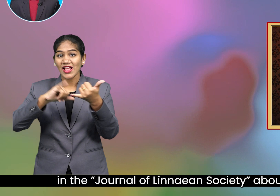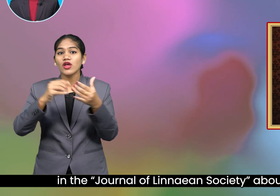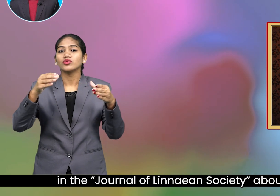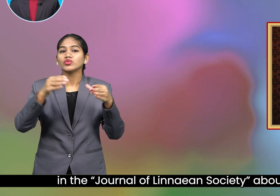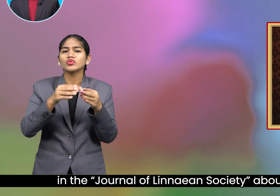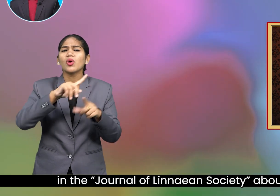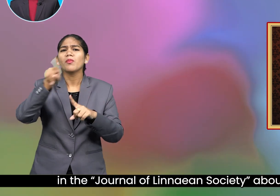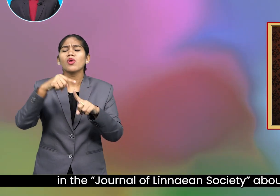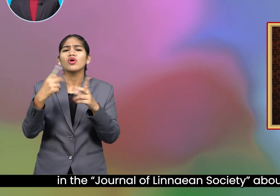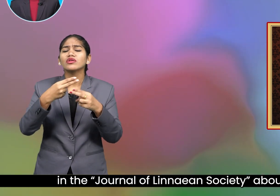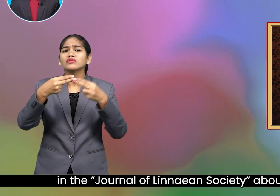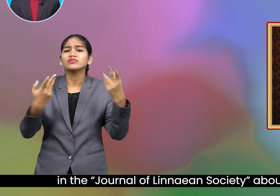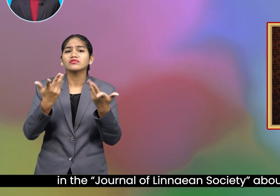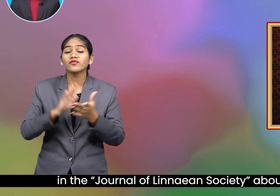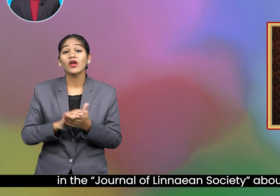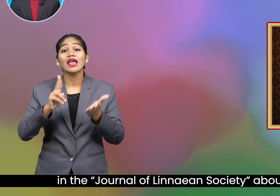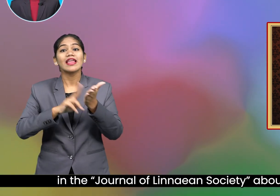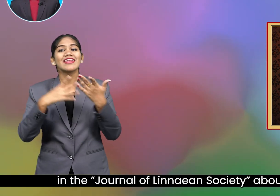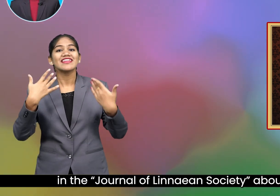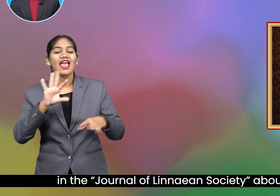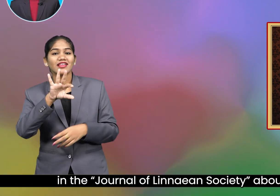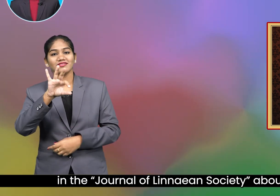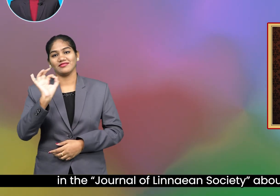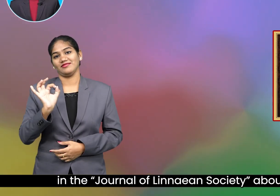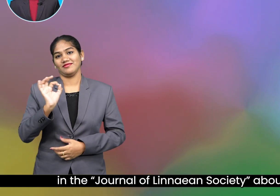about natural selection.